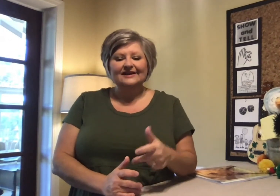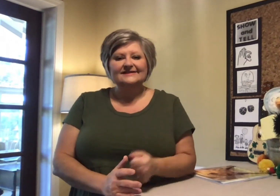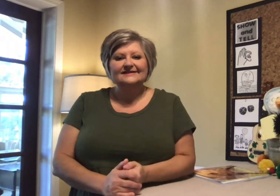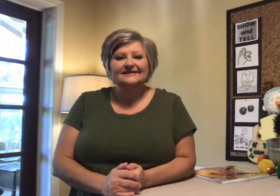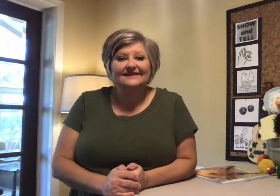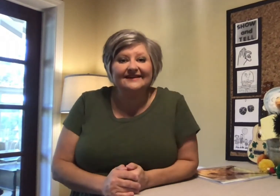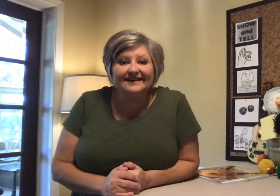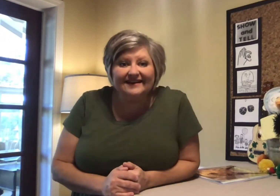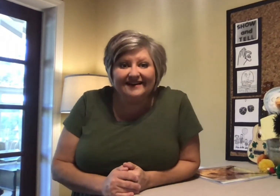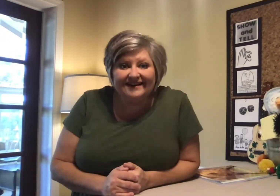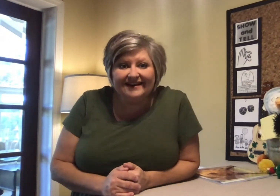carrot.